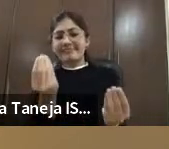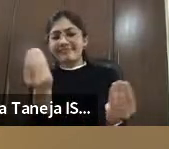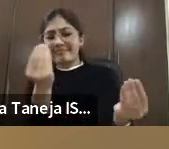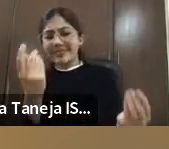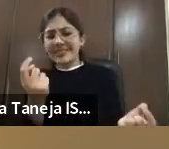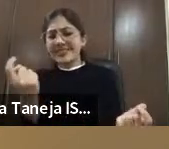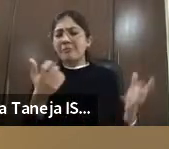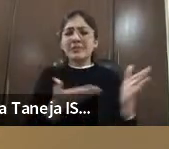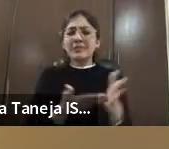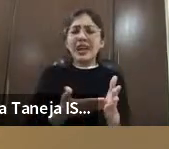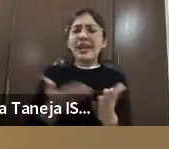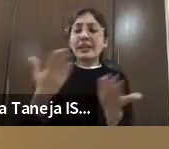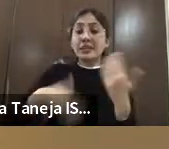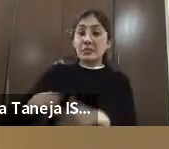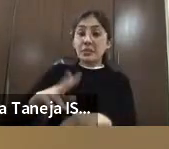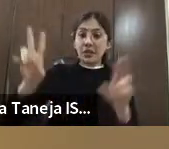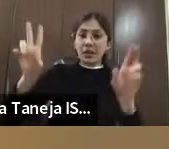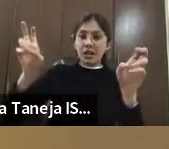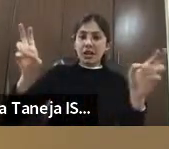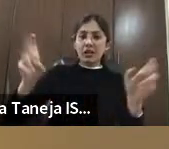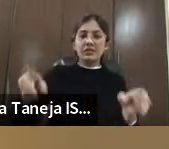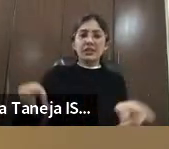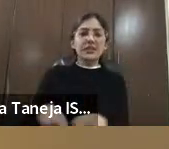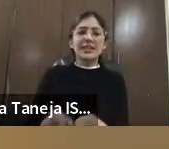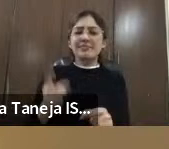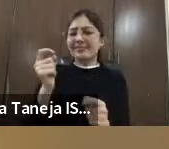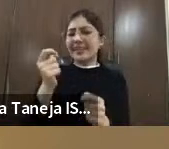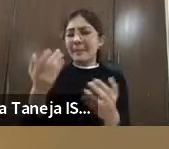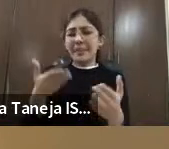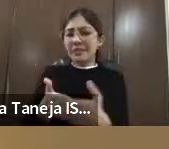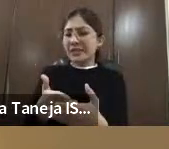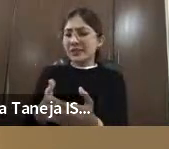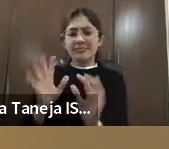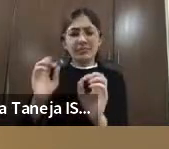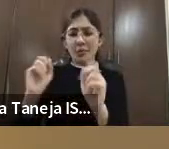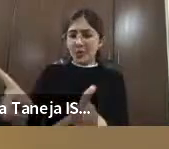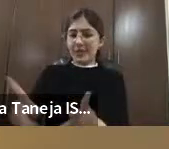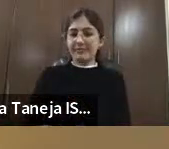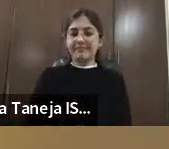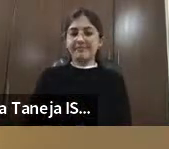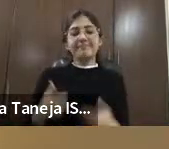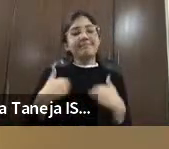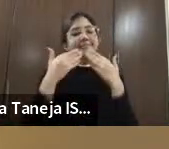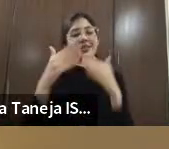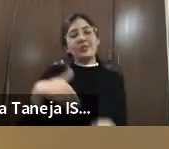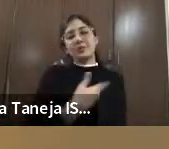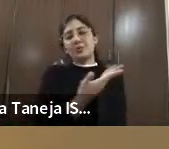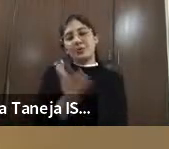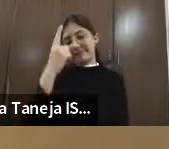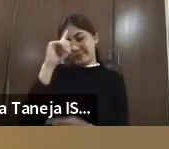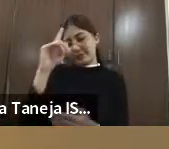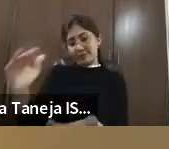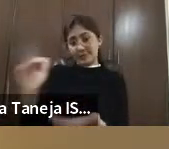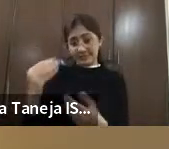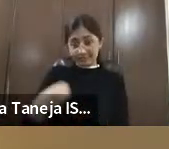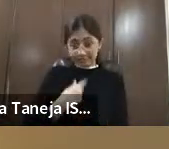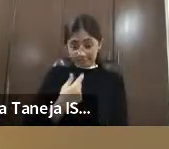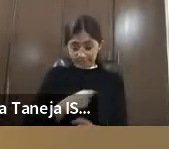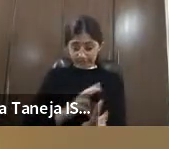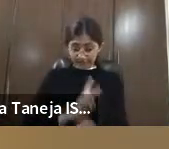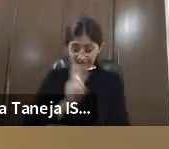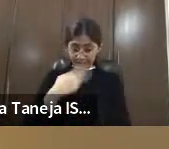restriction and participatory limitation. I thank you all for considering me worthy of this